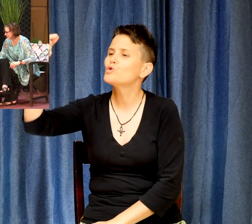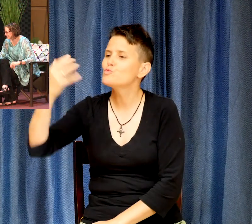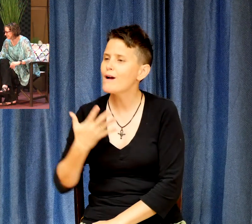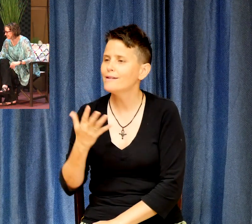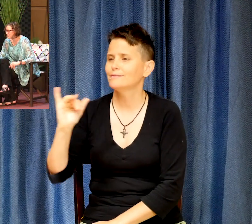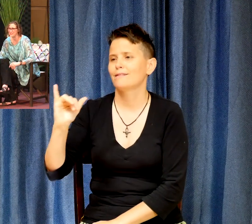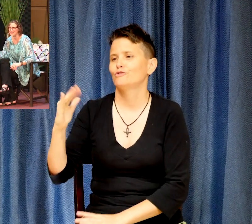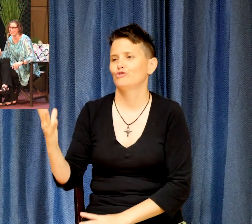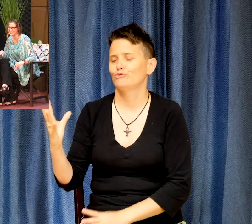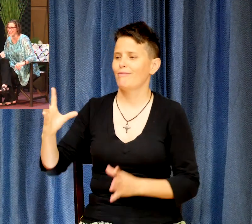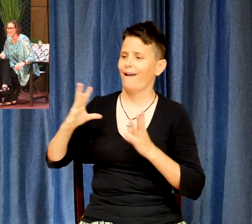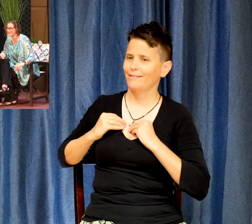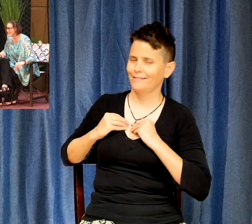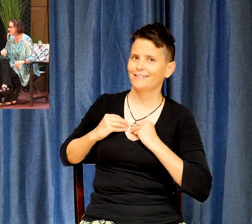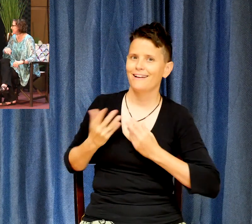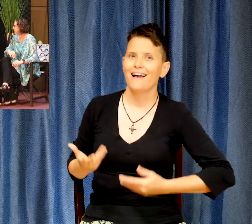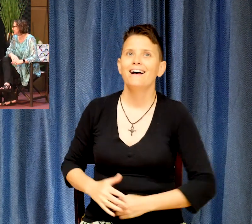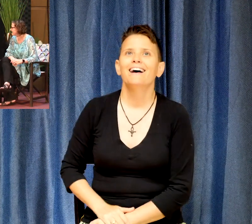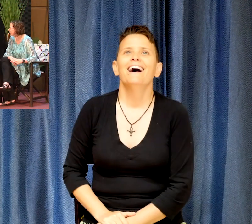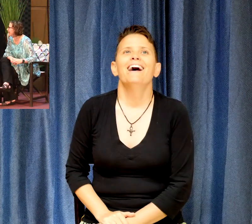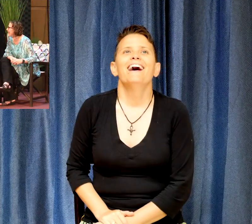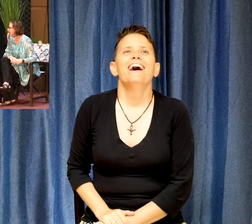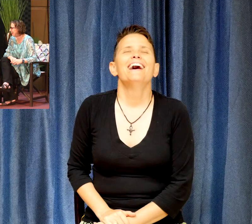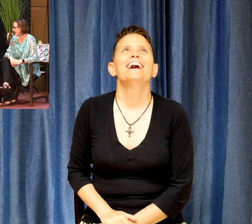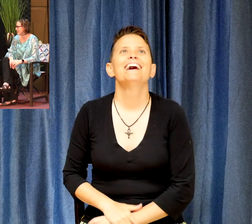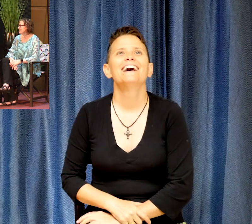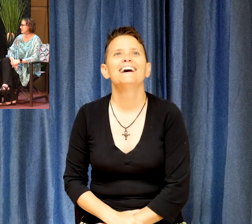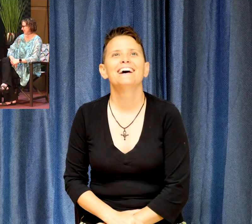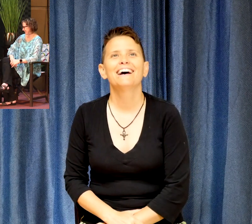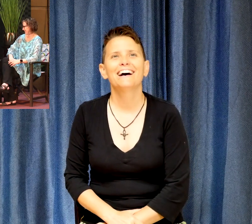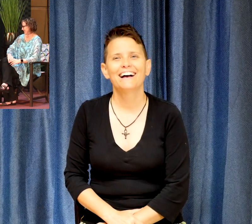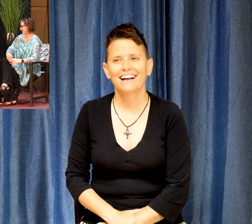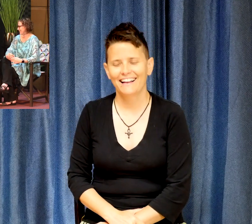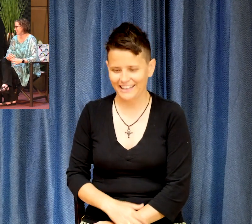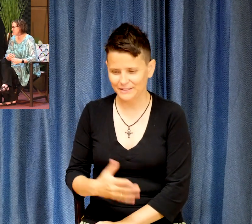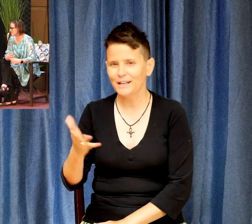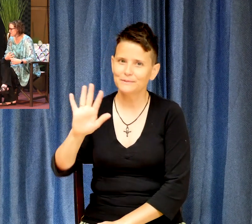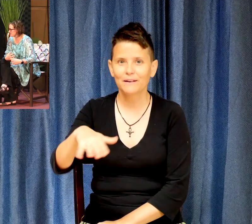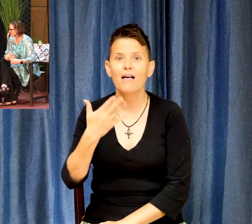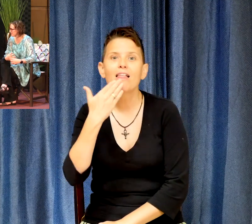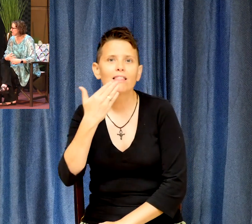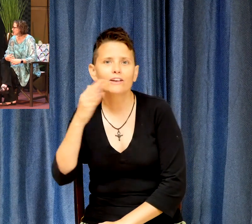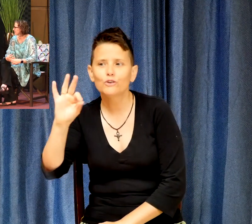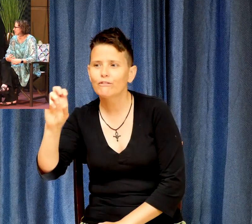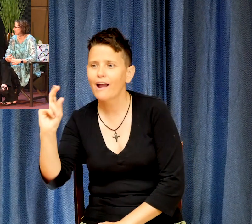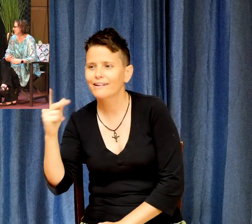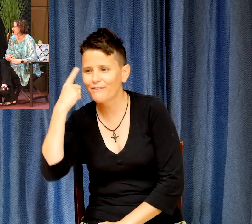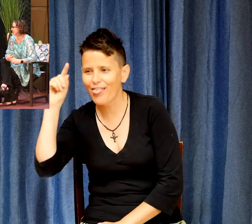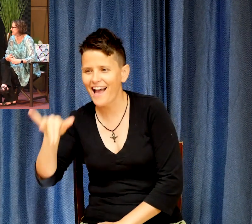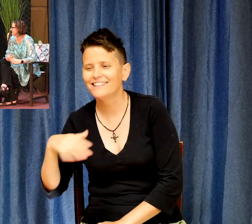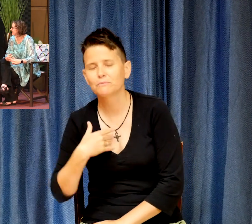So that's a great, I wonder if that's an inside question. Yeah, I know, right? To Frank Phelan, who planted that question, Frank reached out to me last night